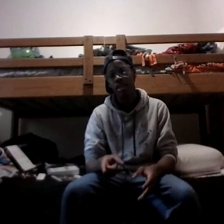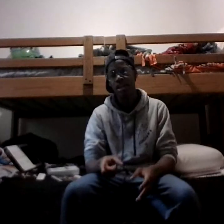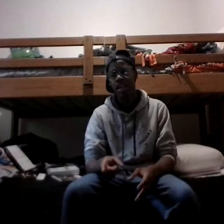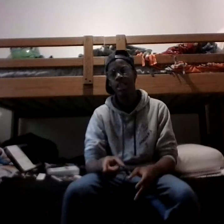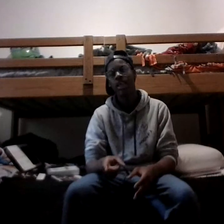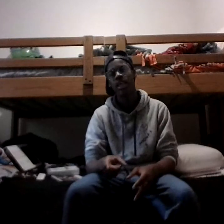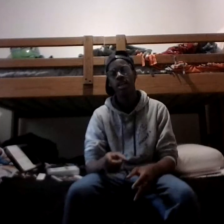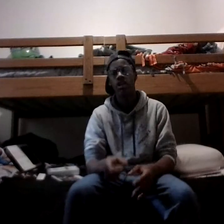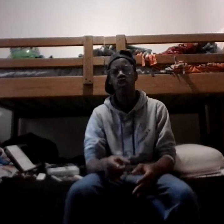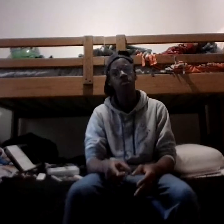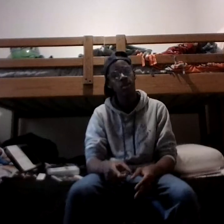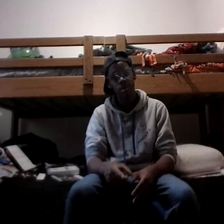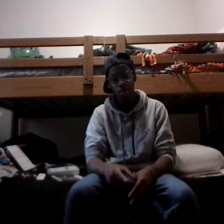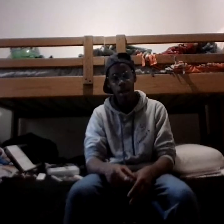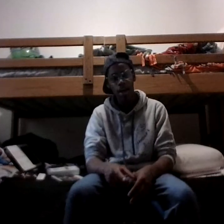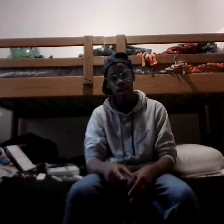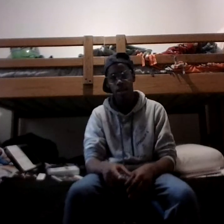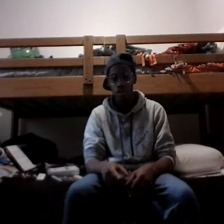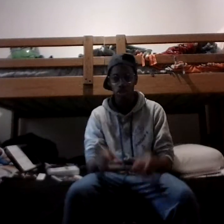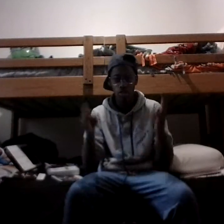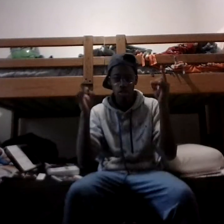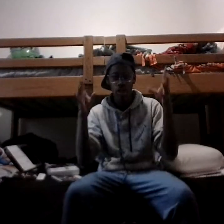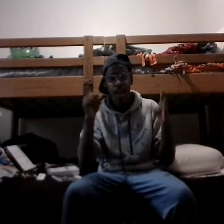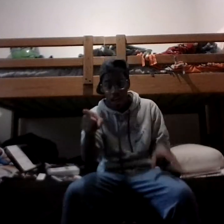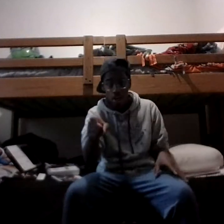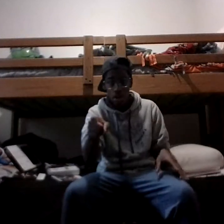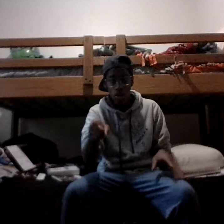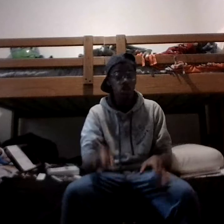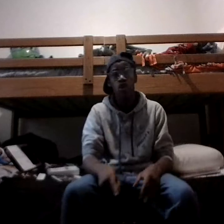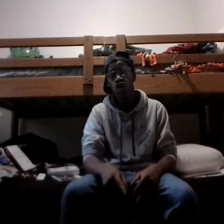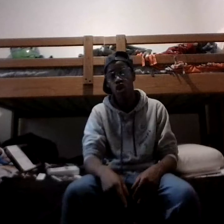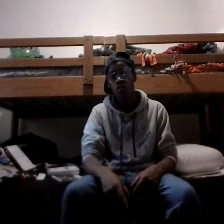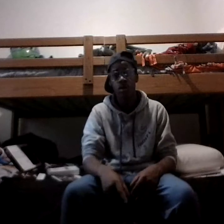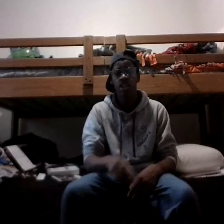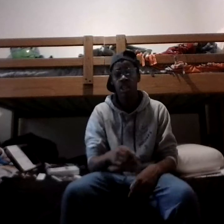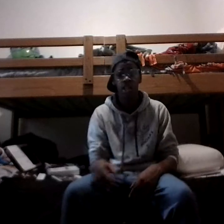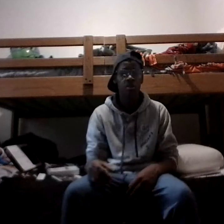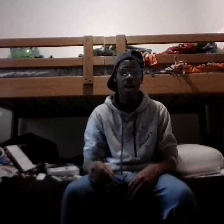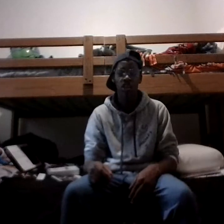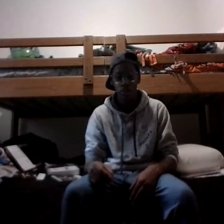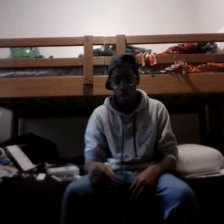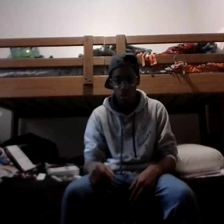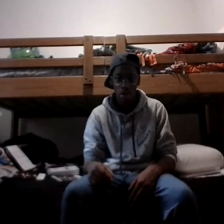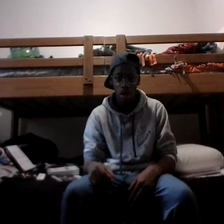there I said you make me mad I hate you don't go around seeing this behind somebody's back